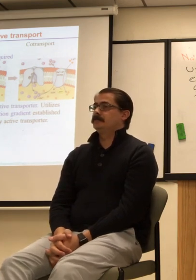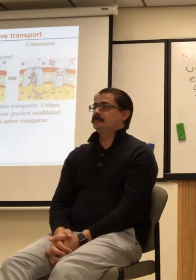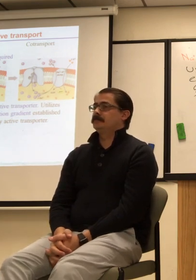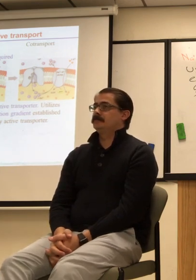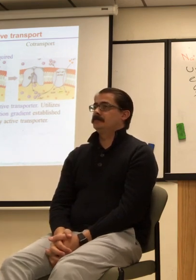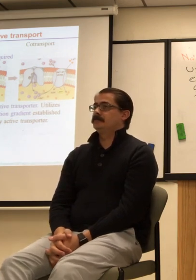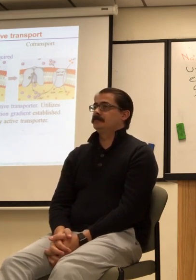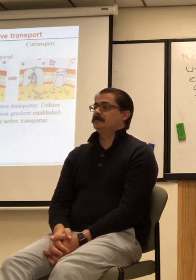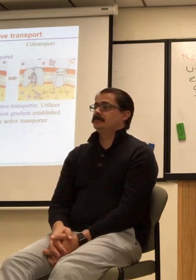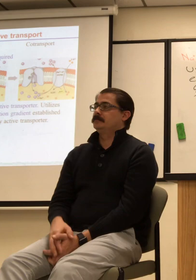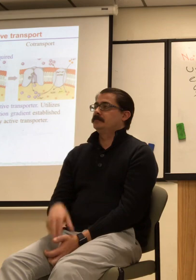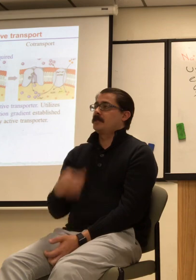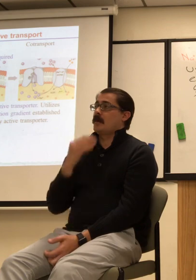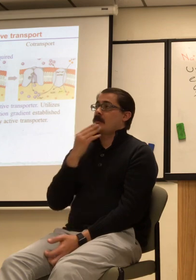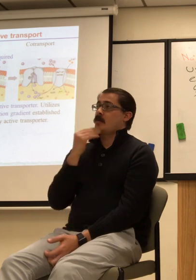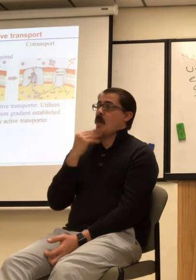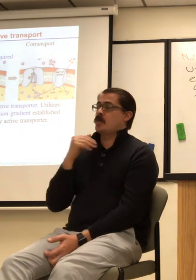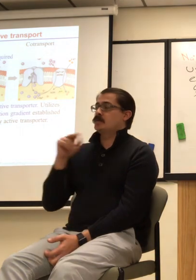sodium.